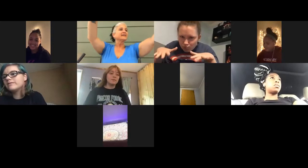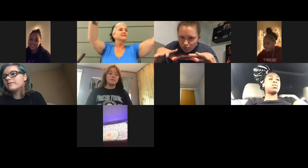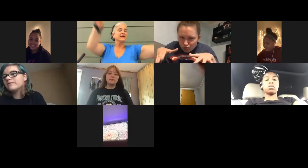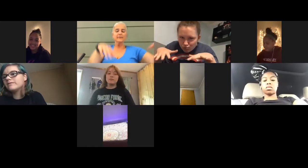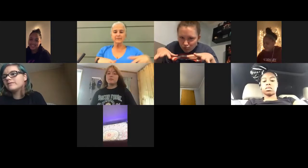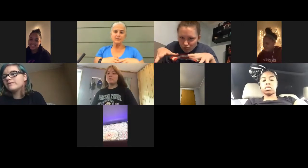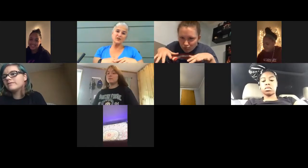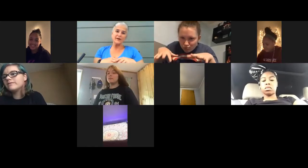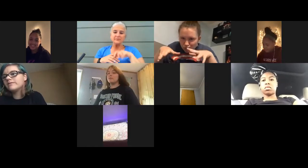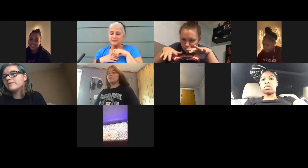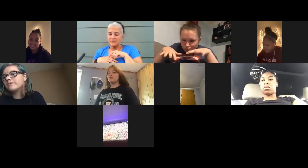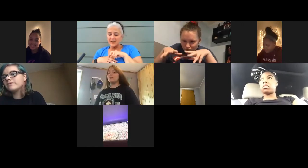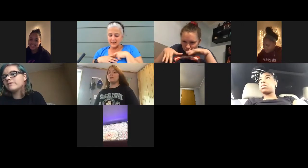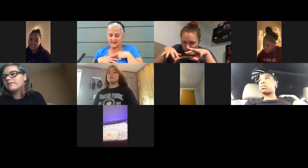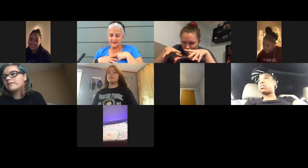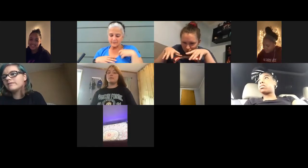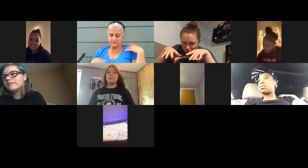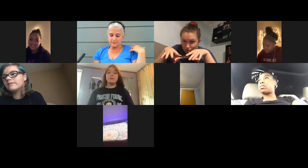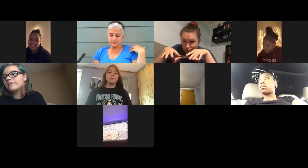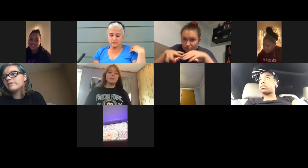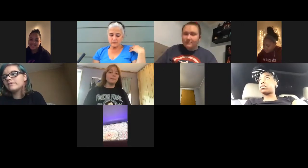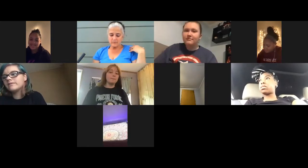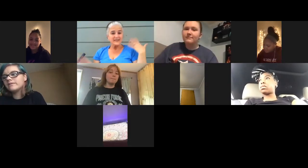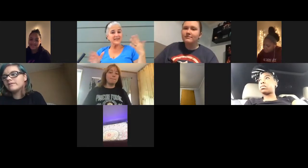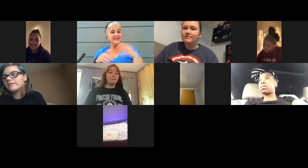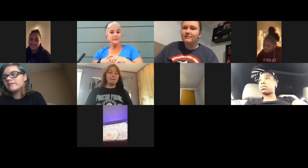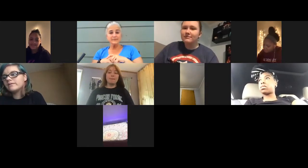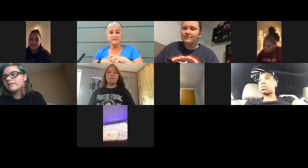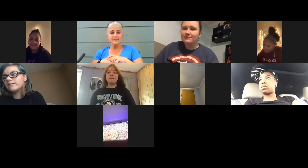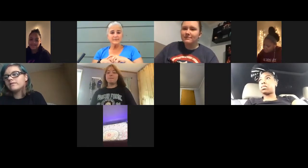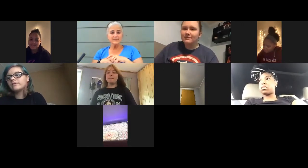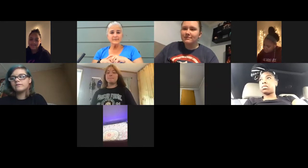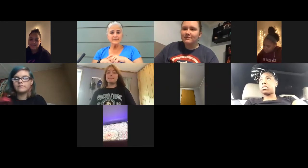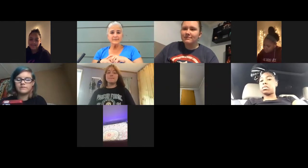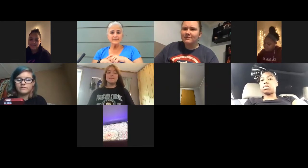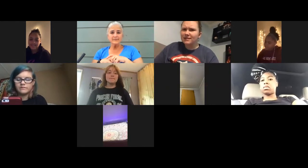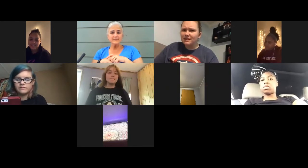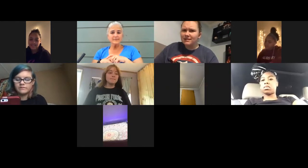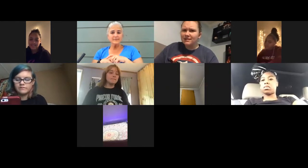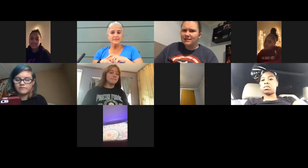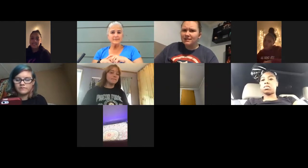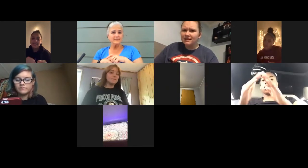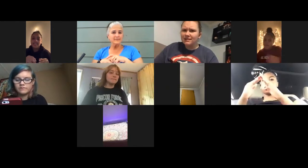don't die. Okay, sorry. City.